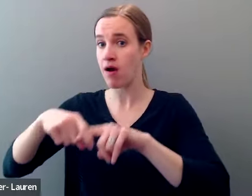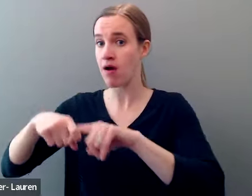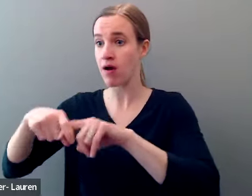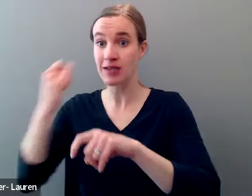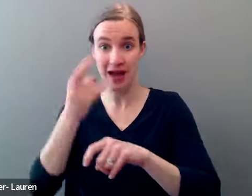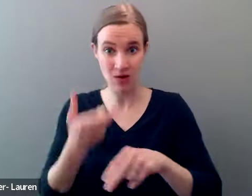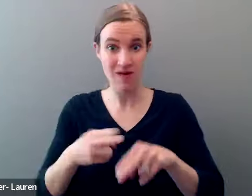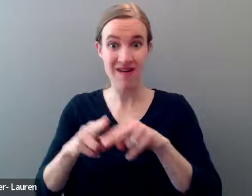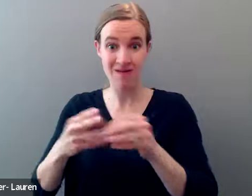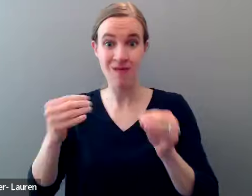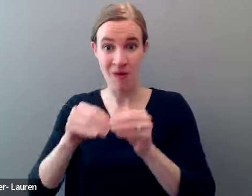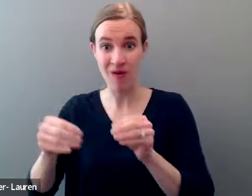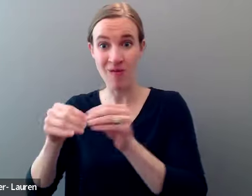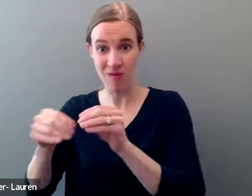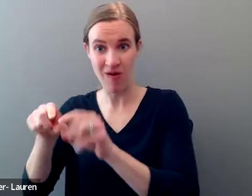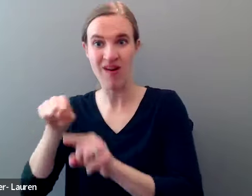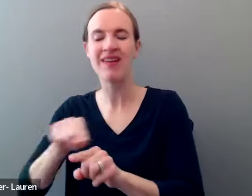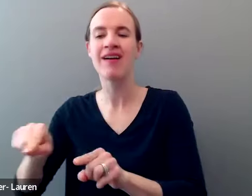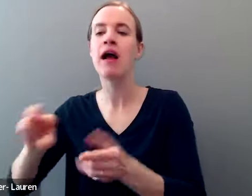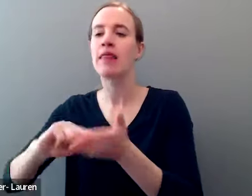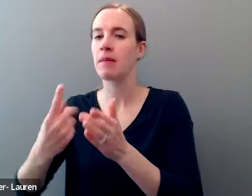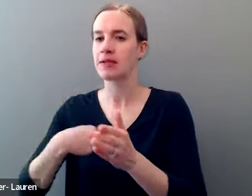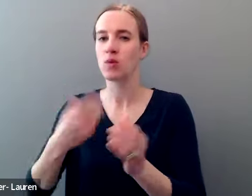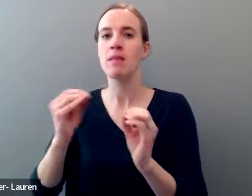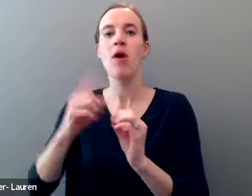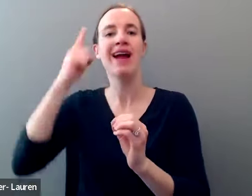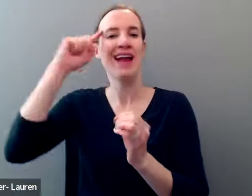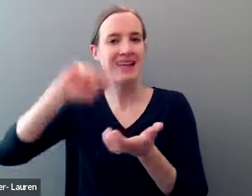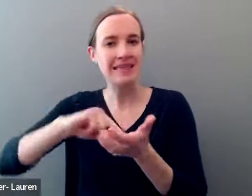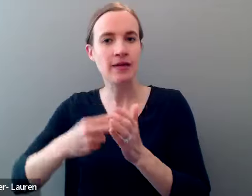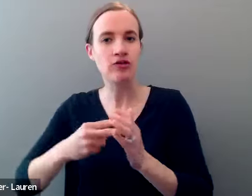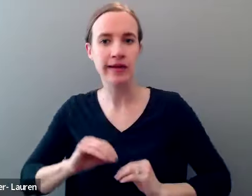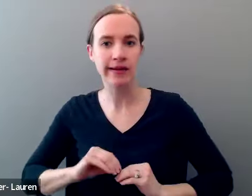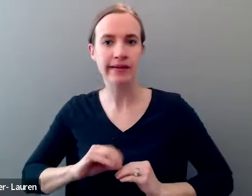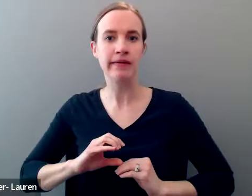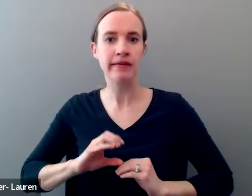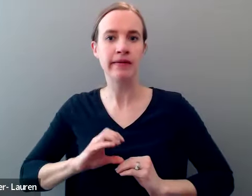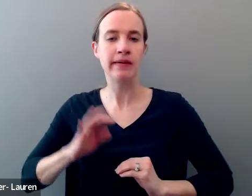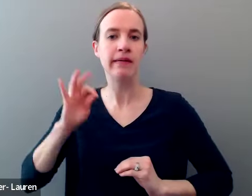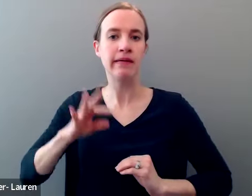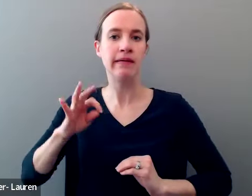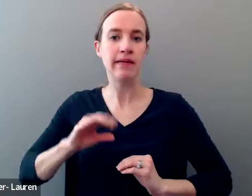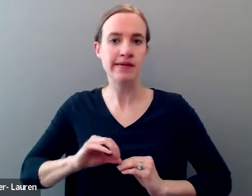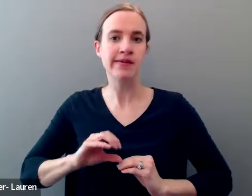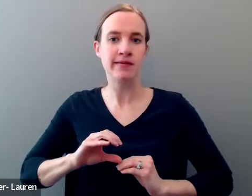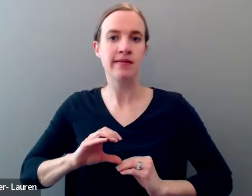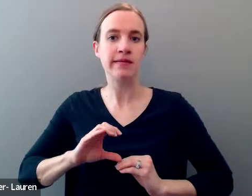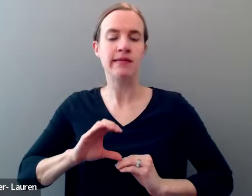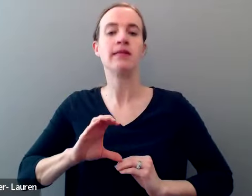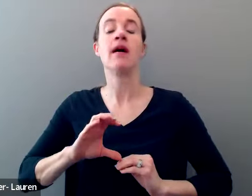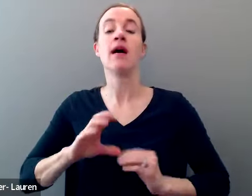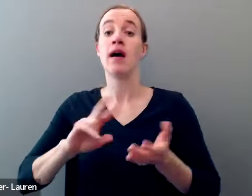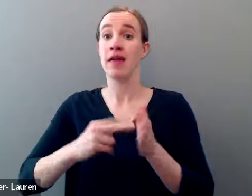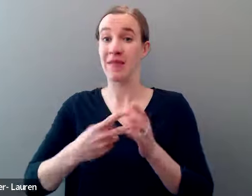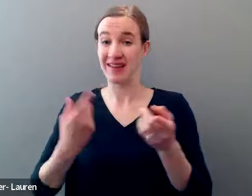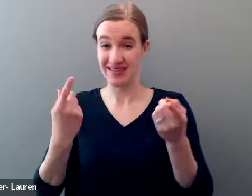more we are intentionally putting pennies in our resiliency banks, so that when we